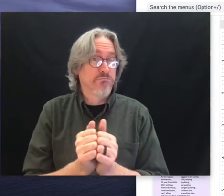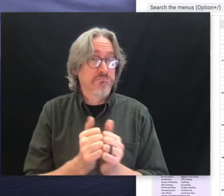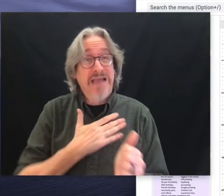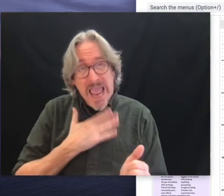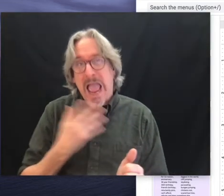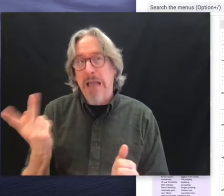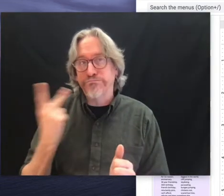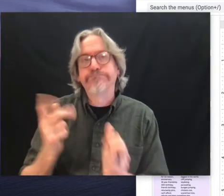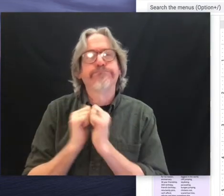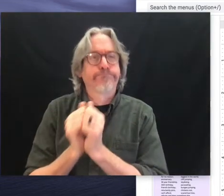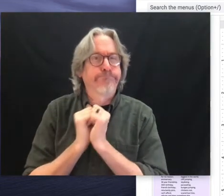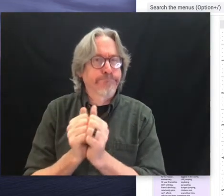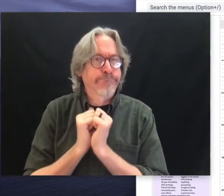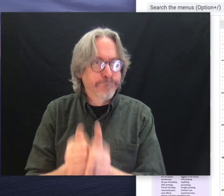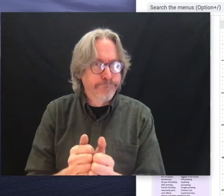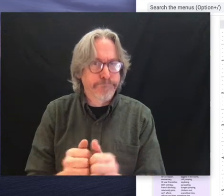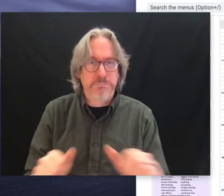together.